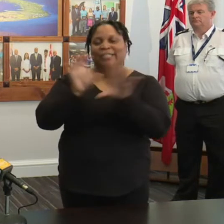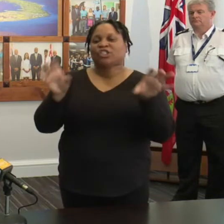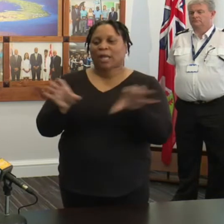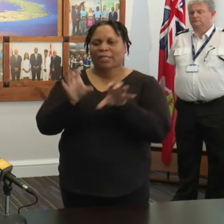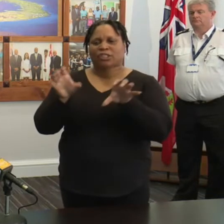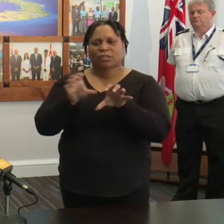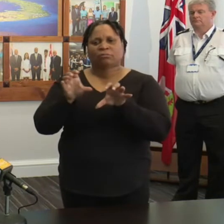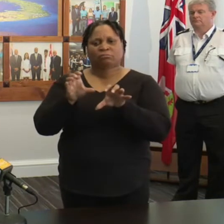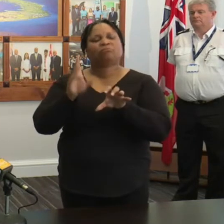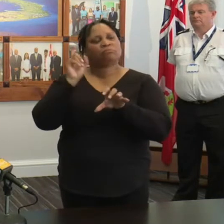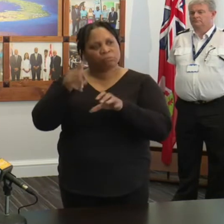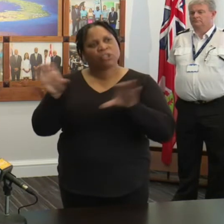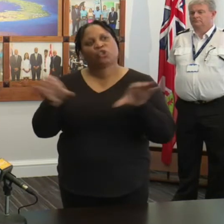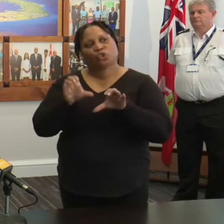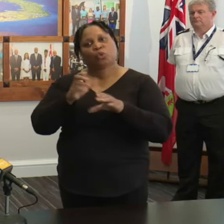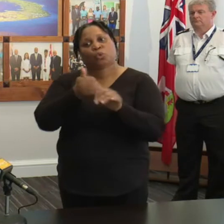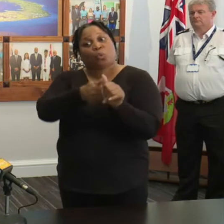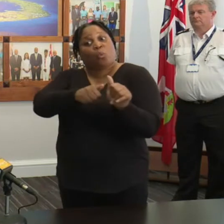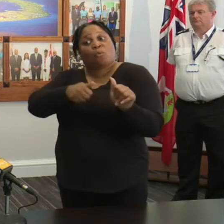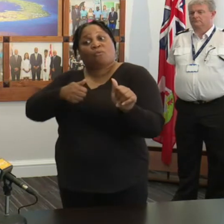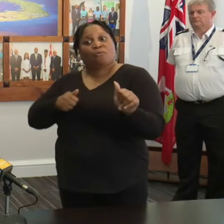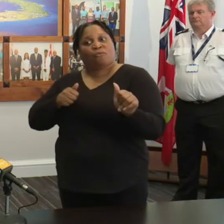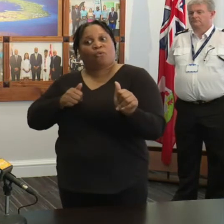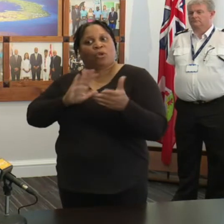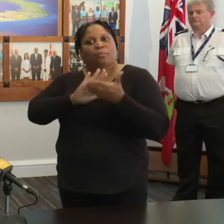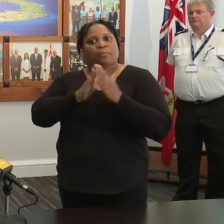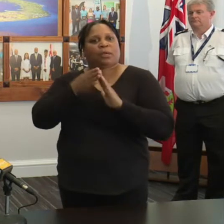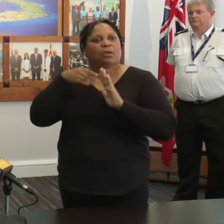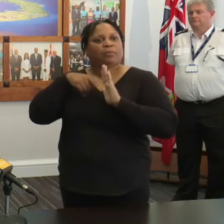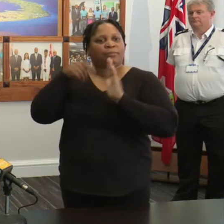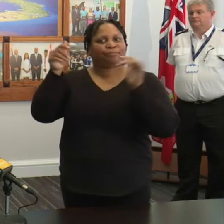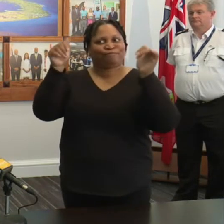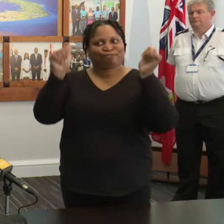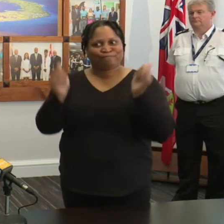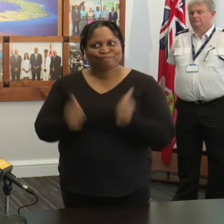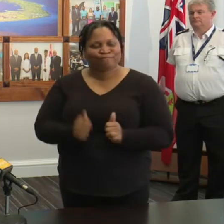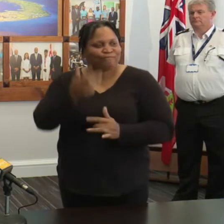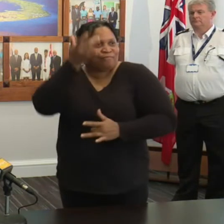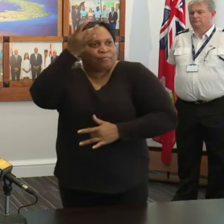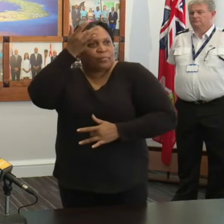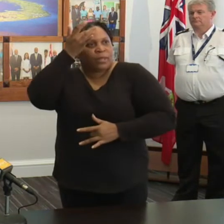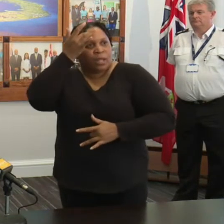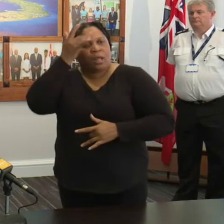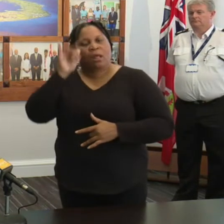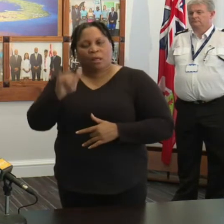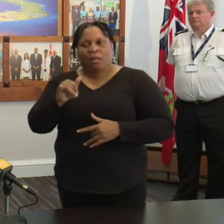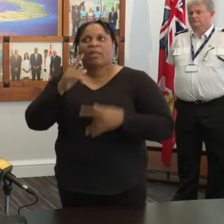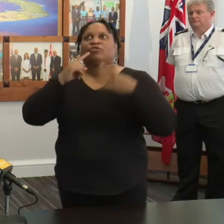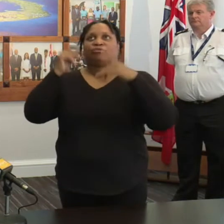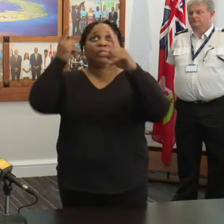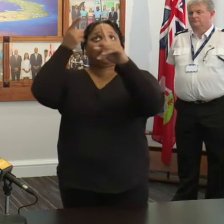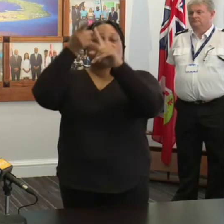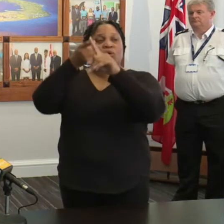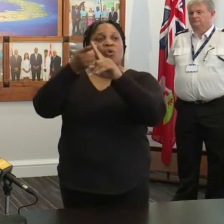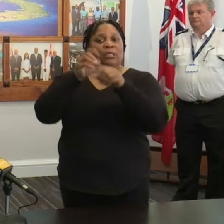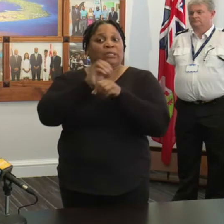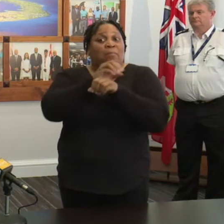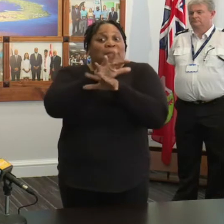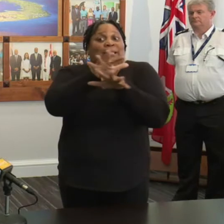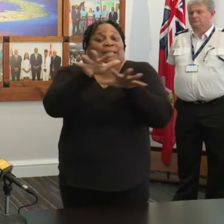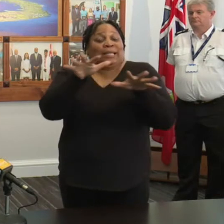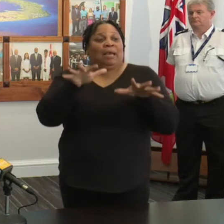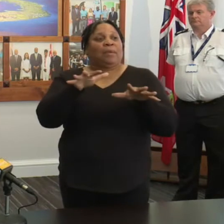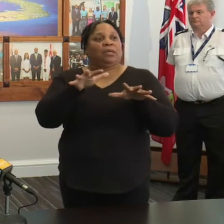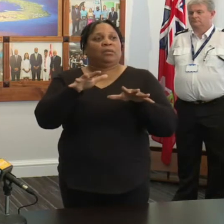to avoid that, to avoid people getting very sick. And that is the end game, really. This is a pandemic, so